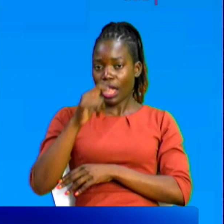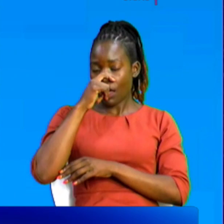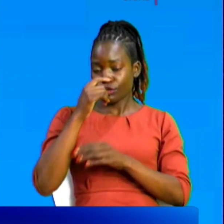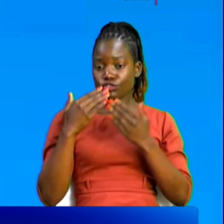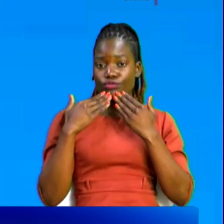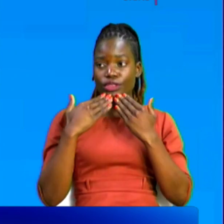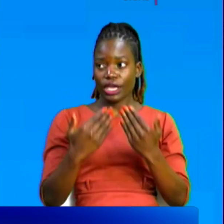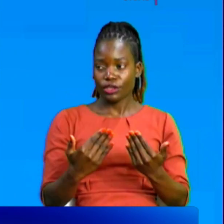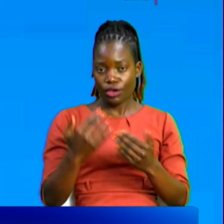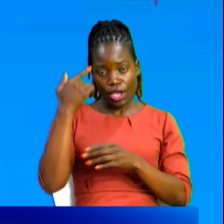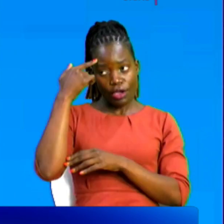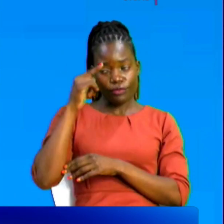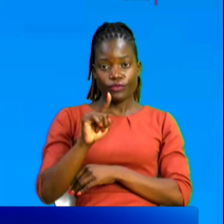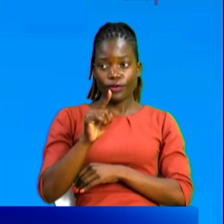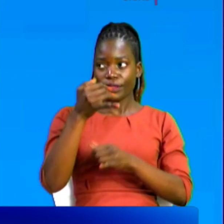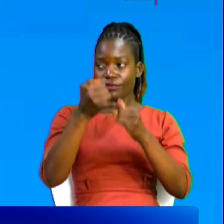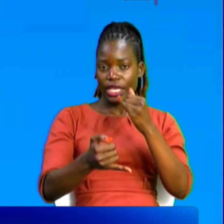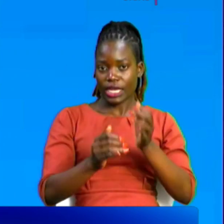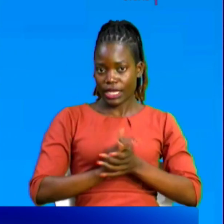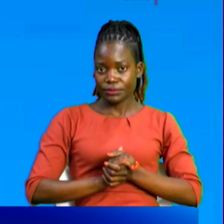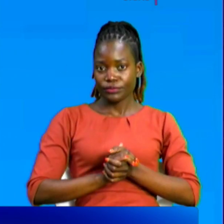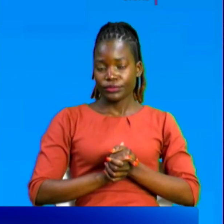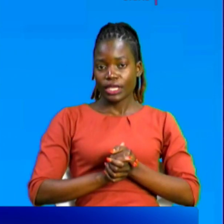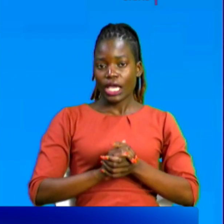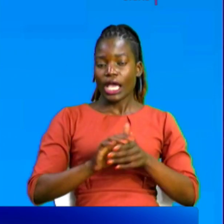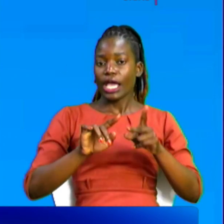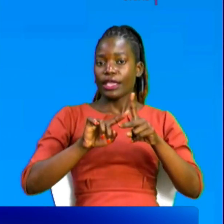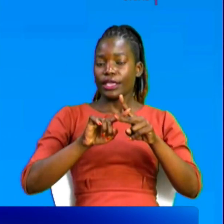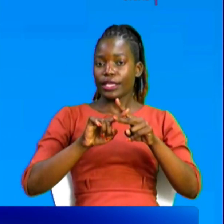you for finally effecting the